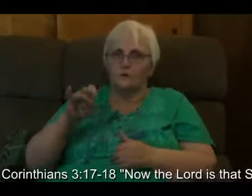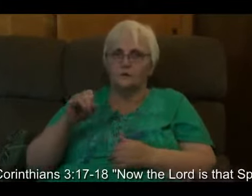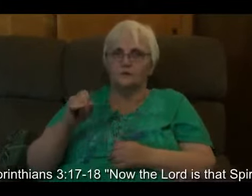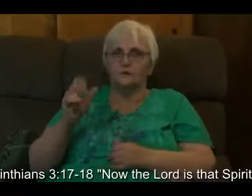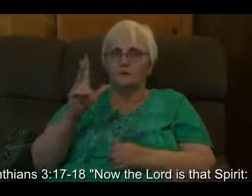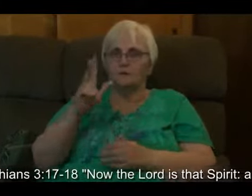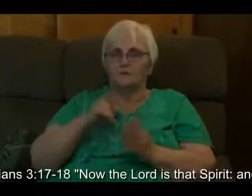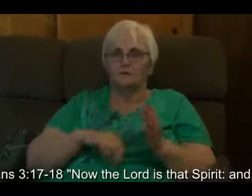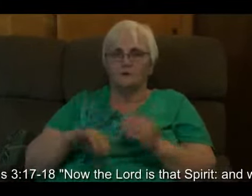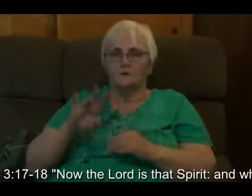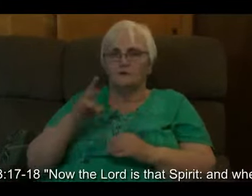2 Corinthians 3:17-18.